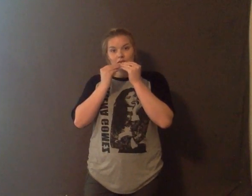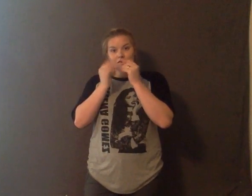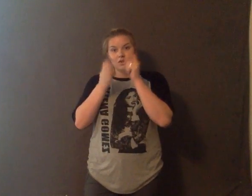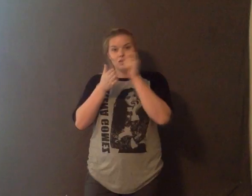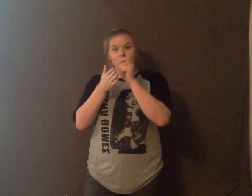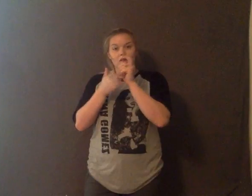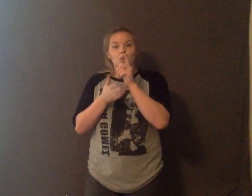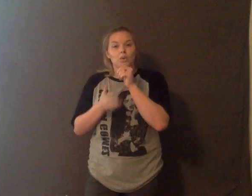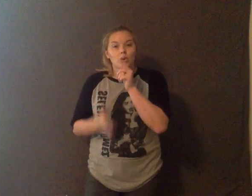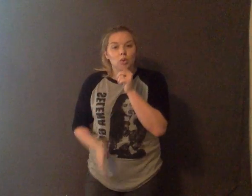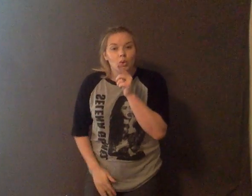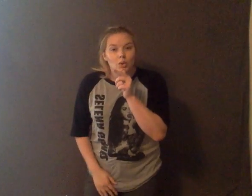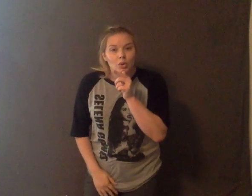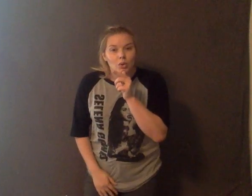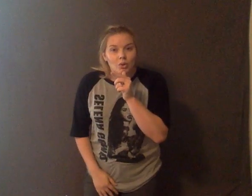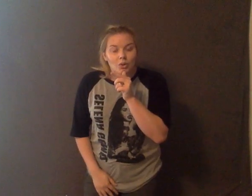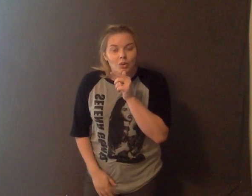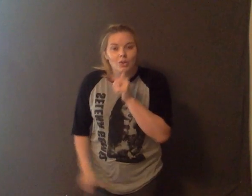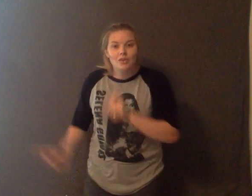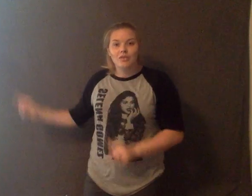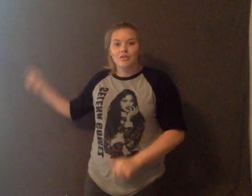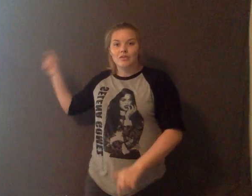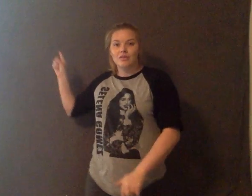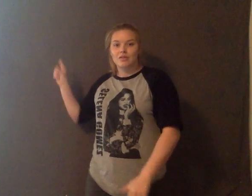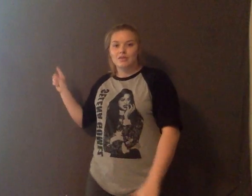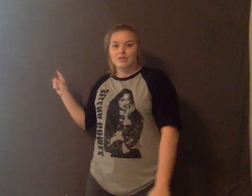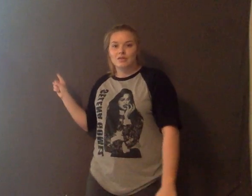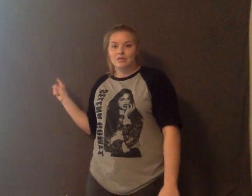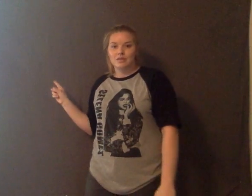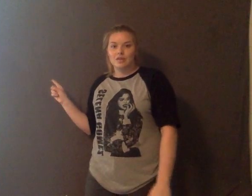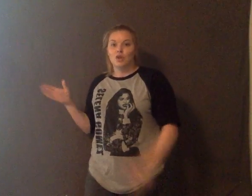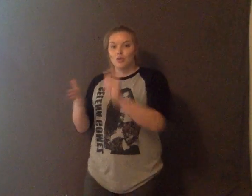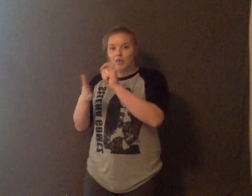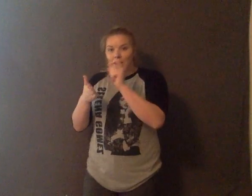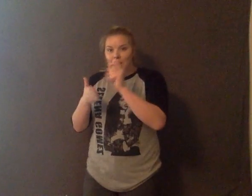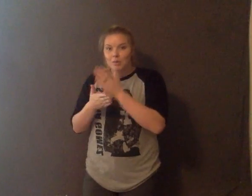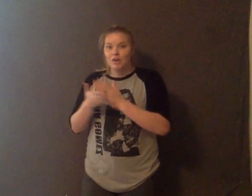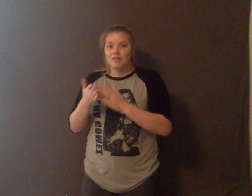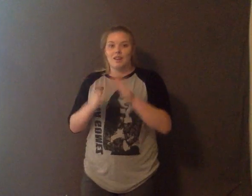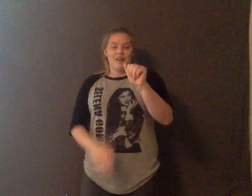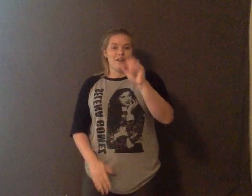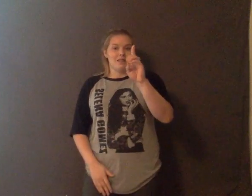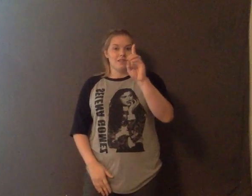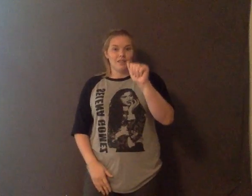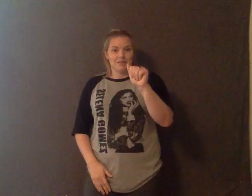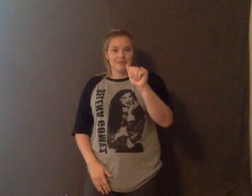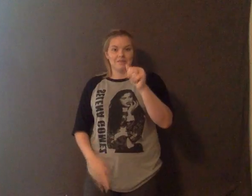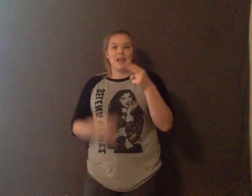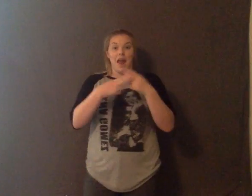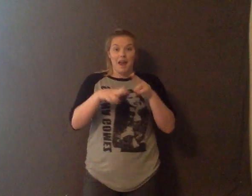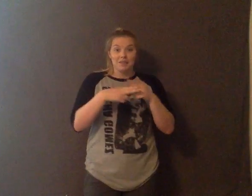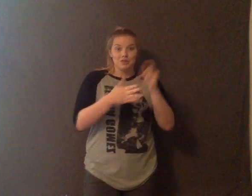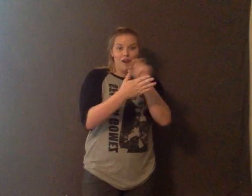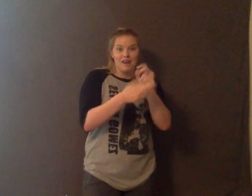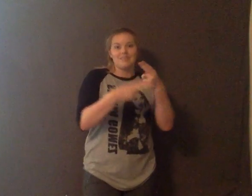industries pay $20,000 per fact sheet and explicitly take part in writing them. So you can learn about eggs from the egg industry, and you can learn about lamb from